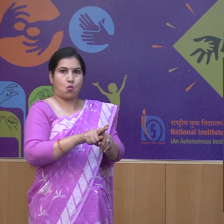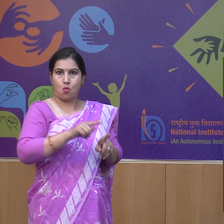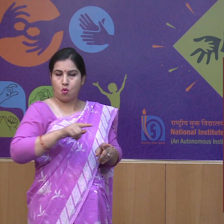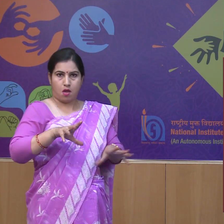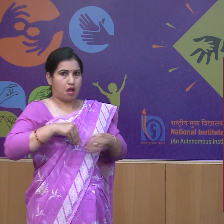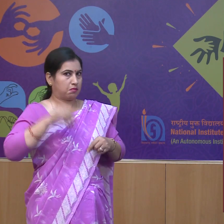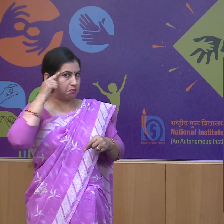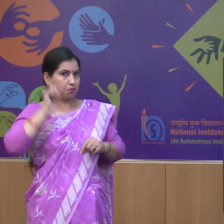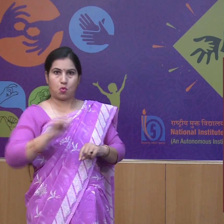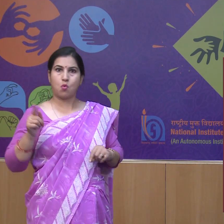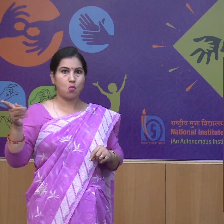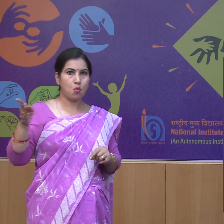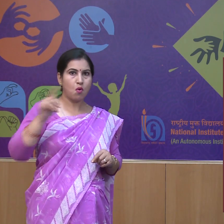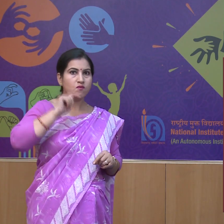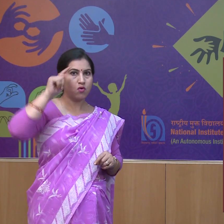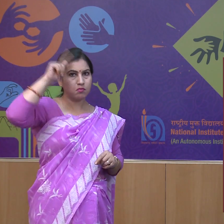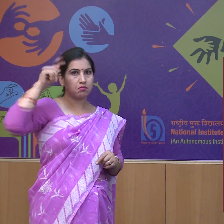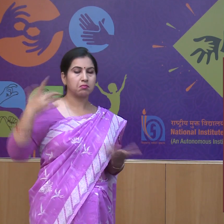of the Indian rulers.